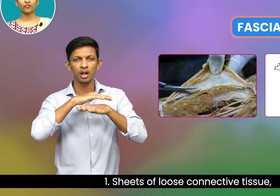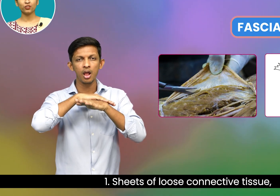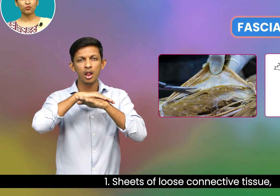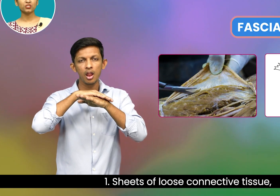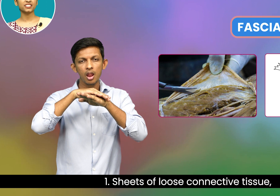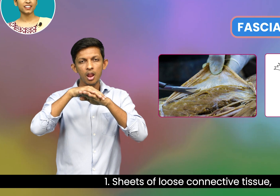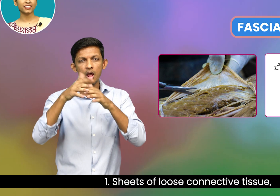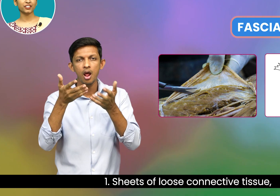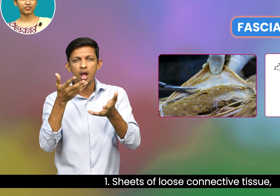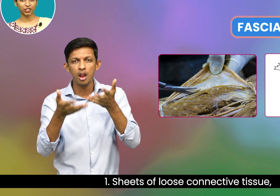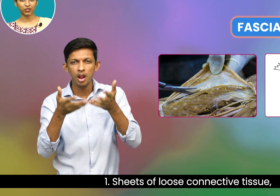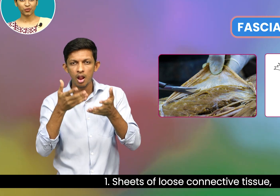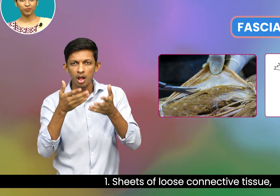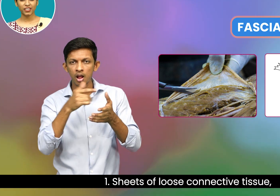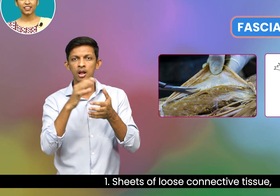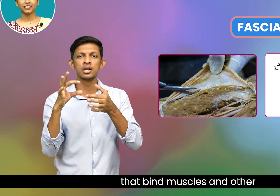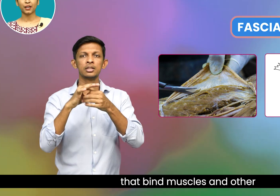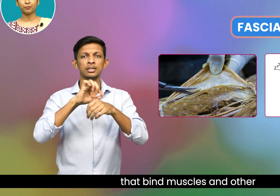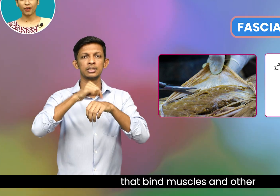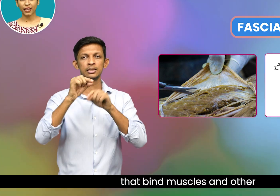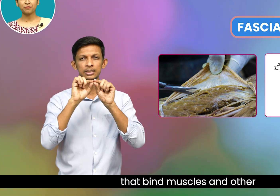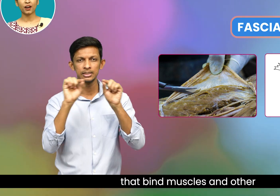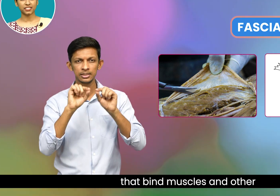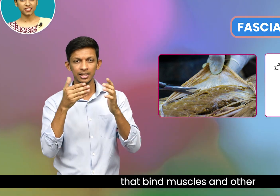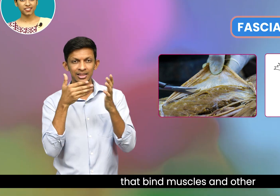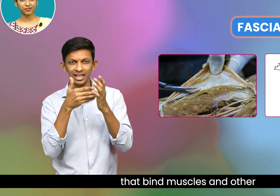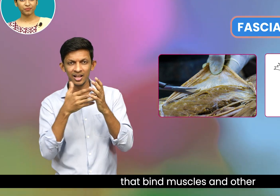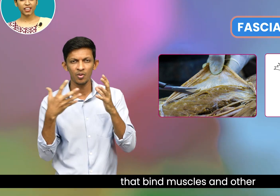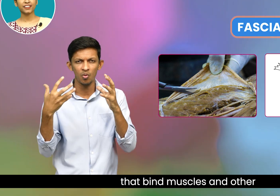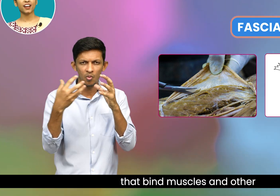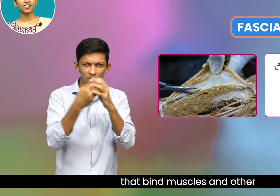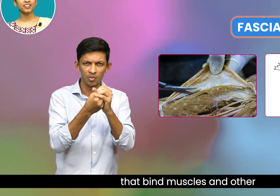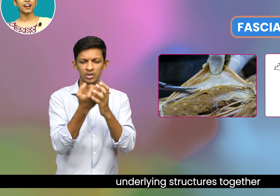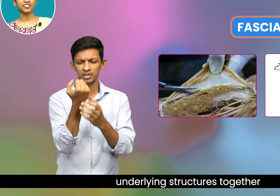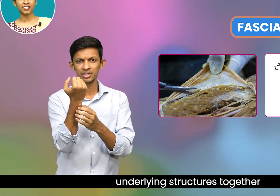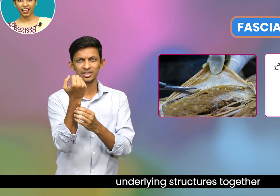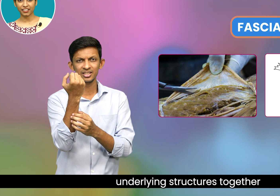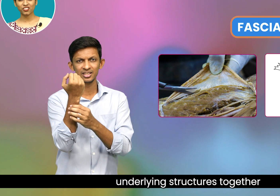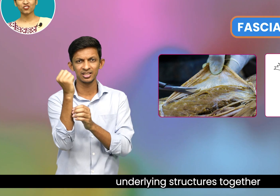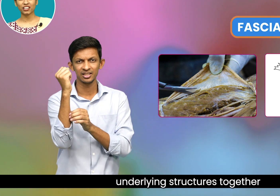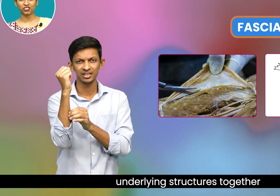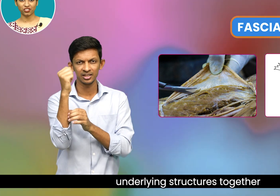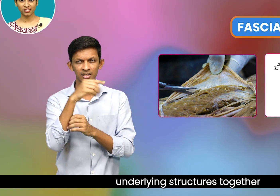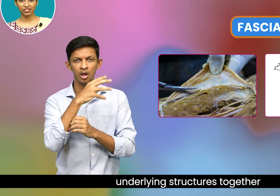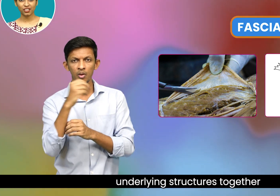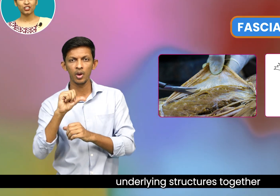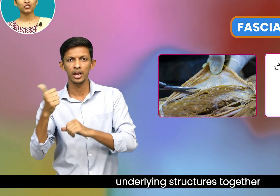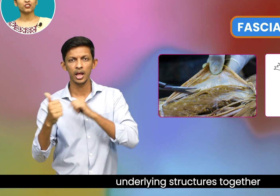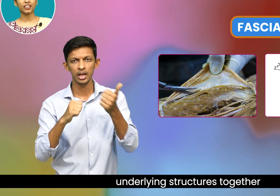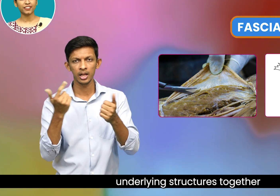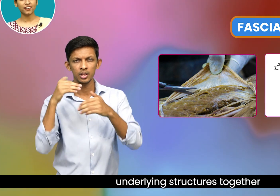Sheets of loose connective tissue that bind muscles and other underlying